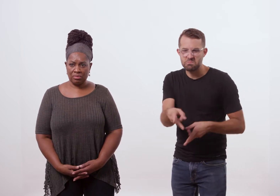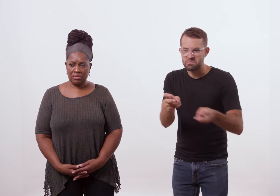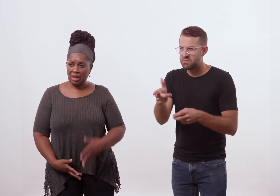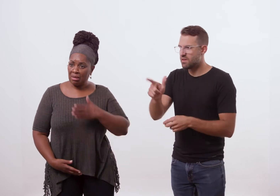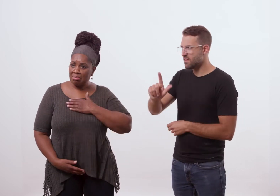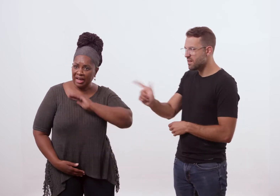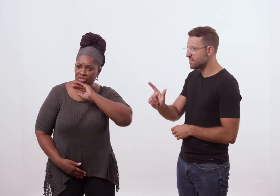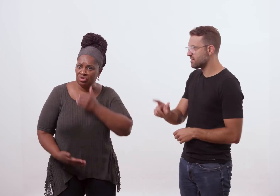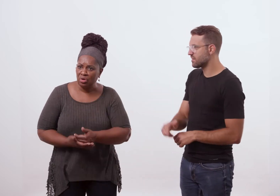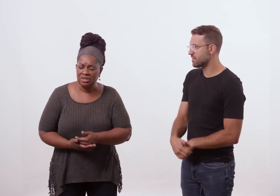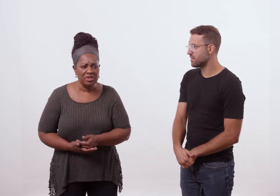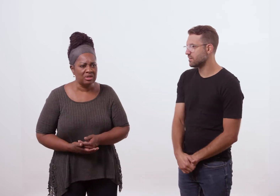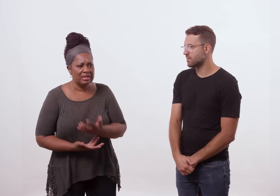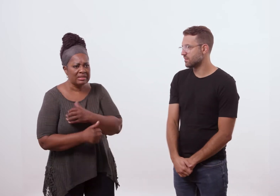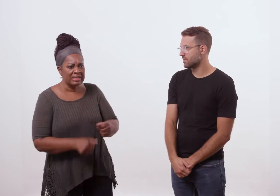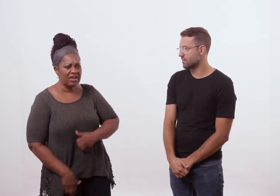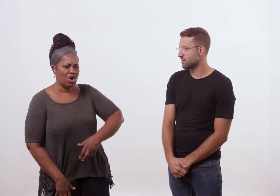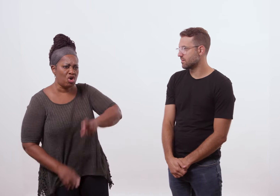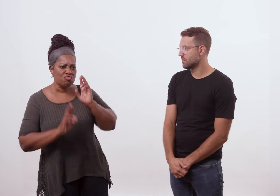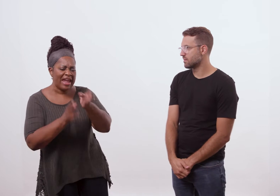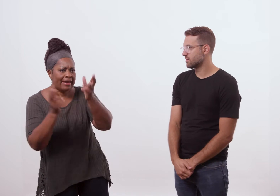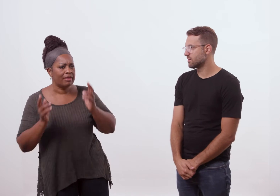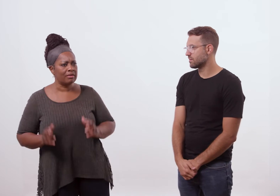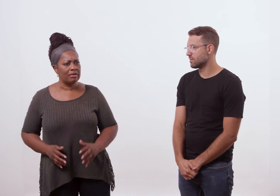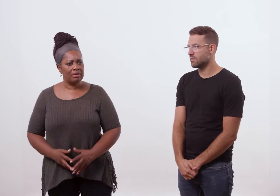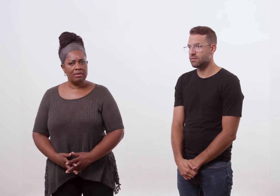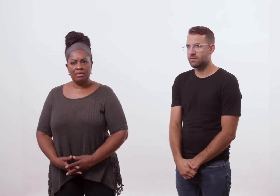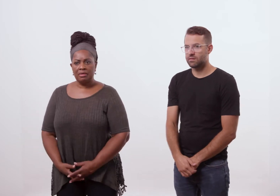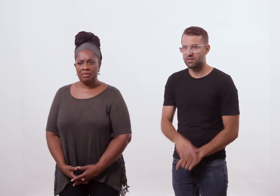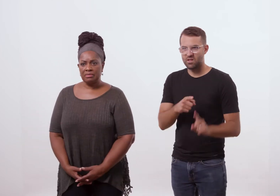must. You heard him, grass growers. Arm yourselves and follow.